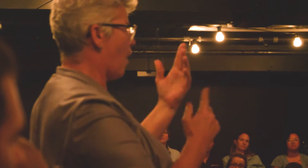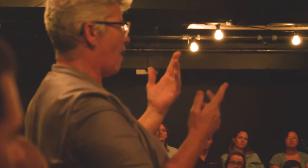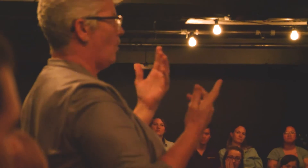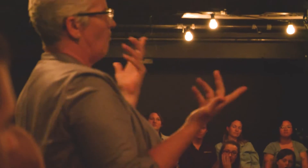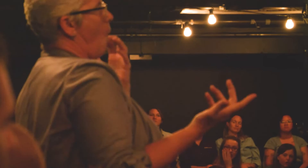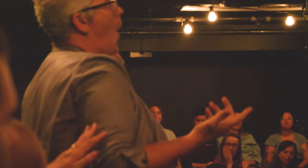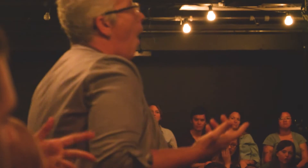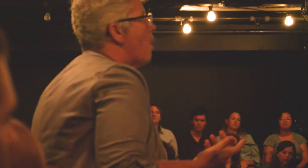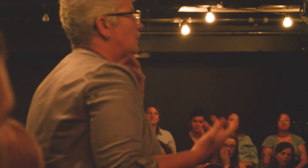you watched